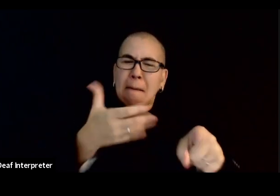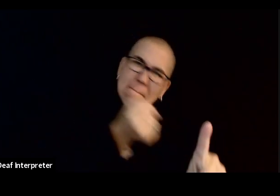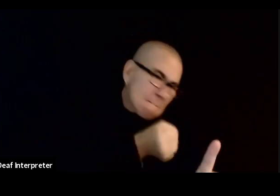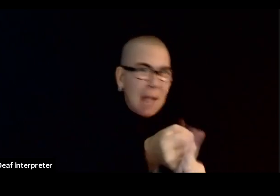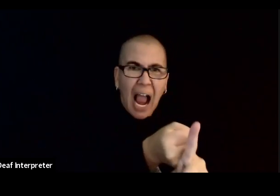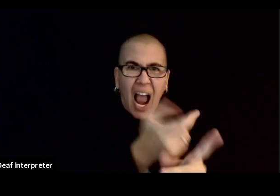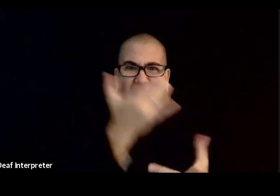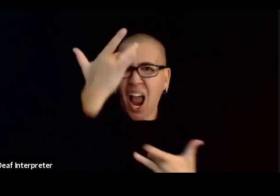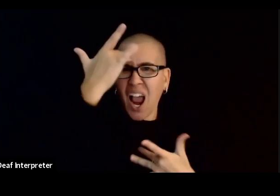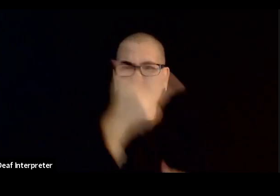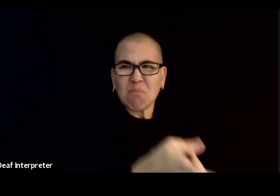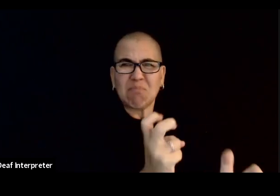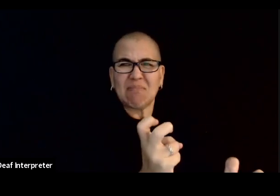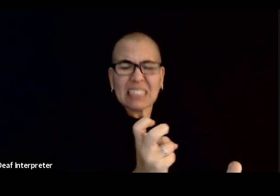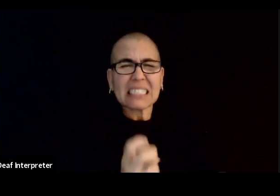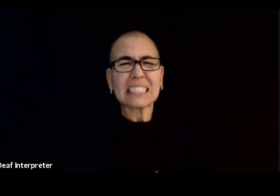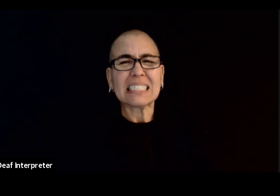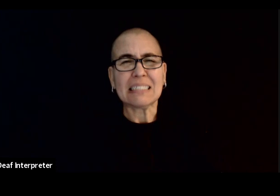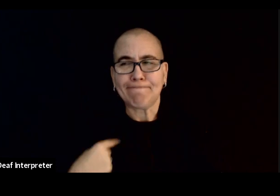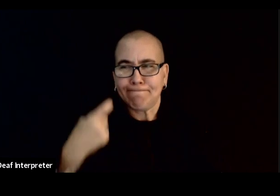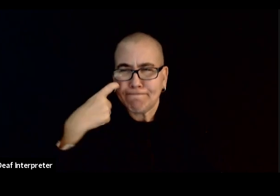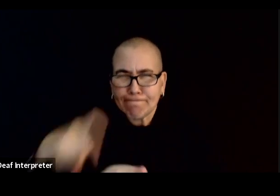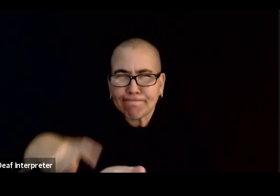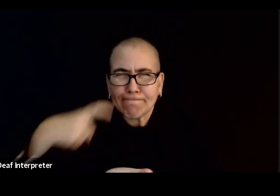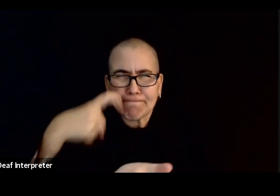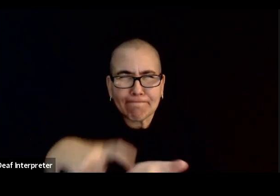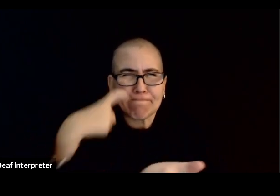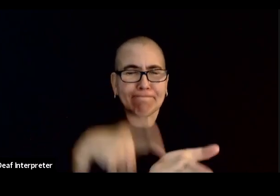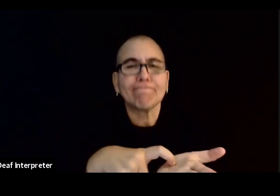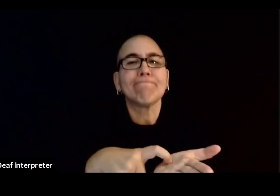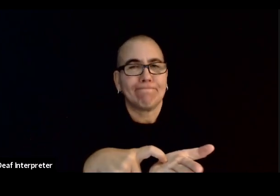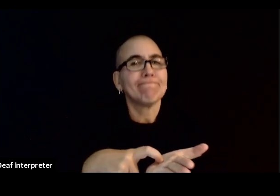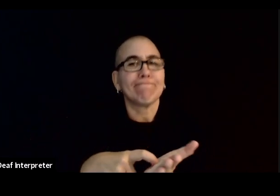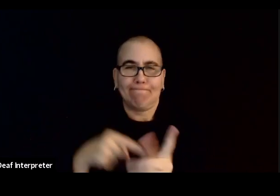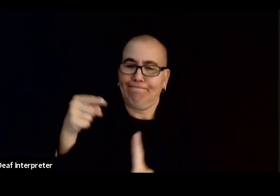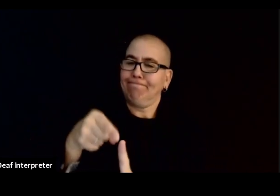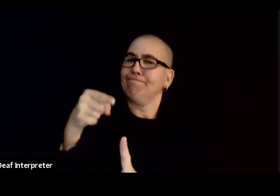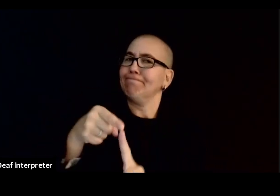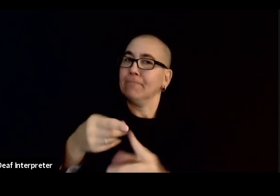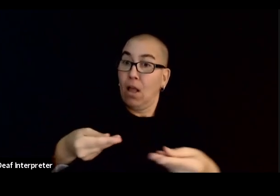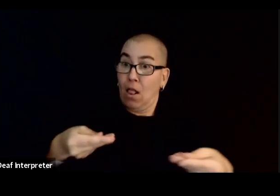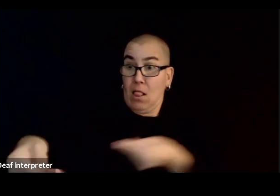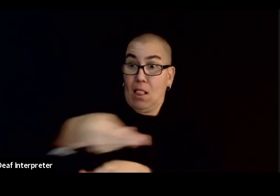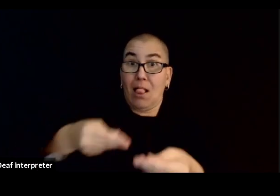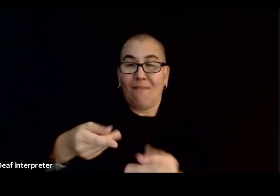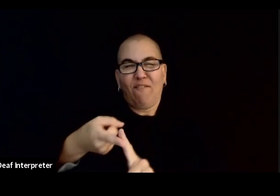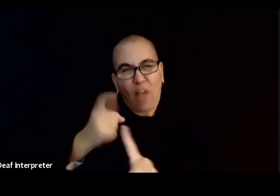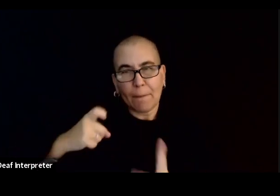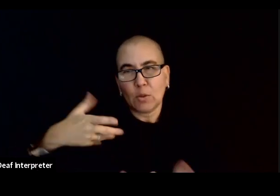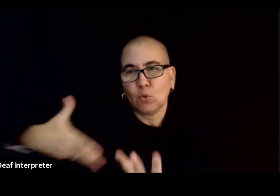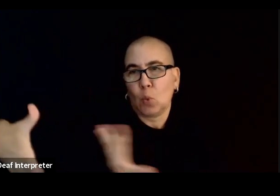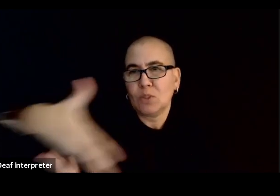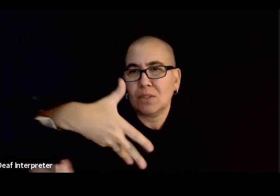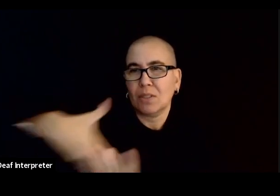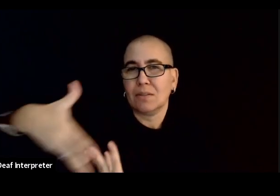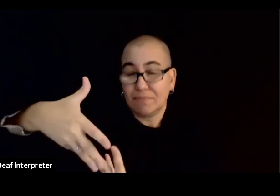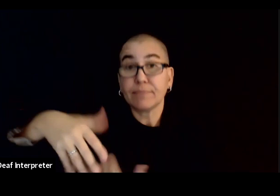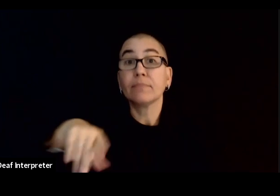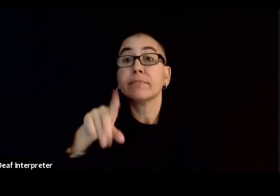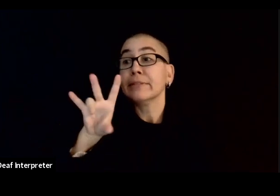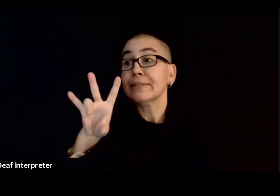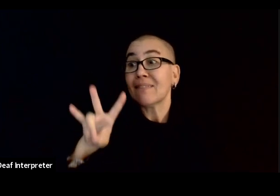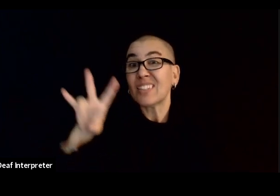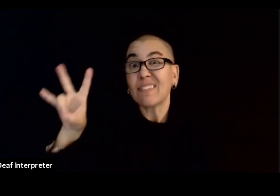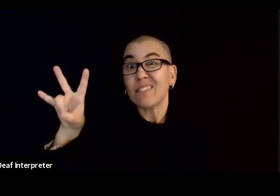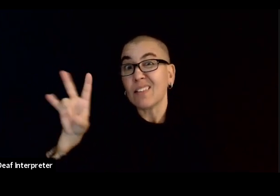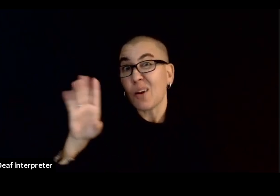outbreaks. As of September 24th, there have been 77 bar and restaurant establishments that have been investigated for